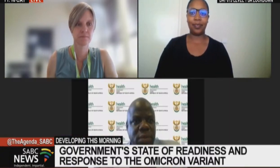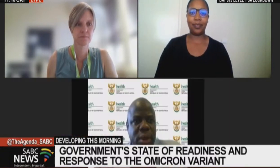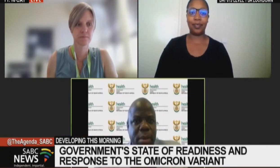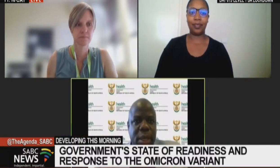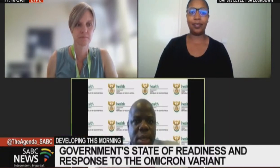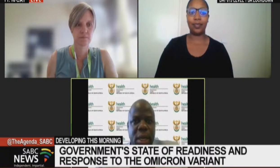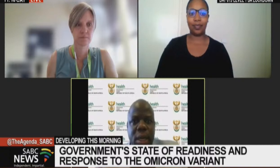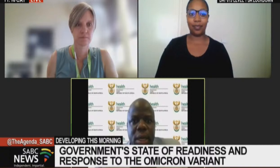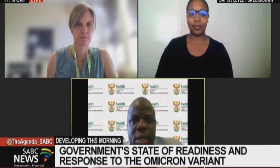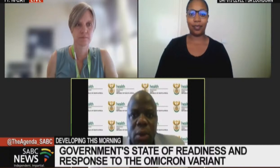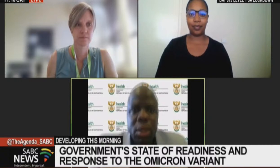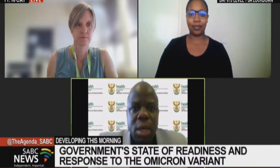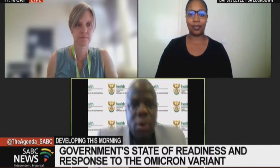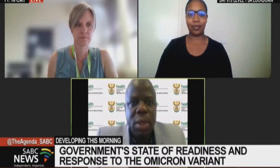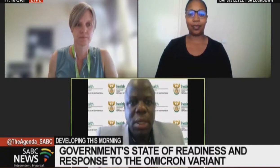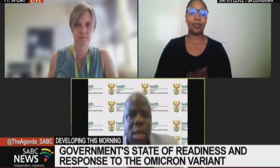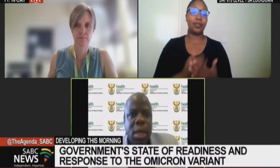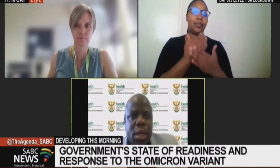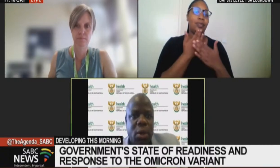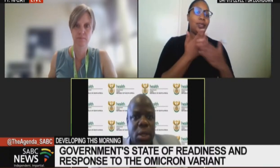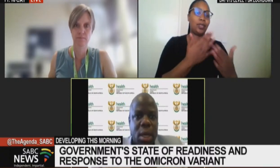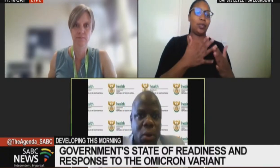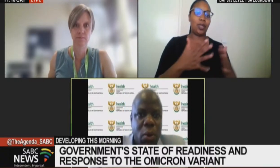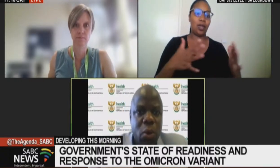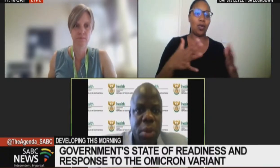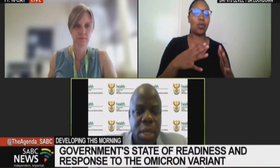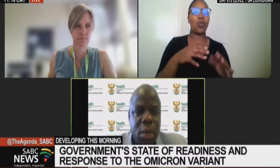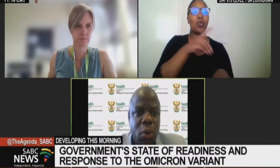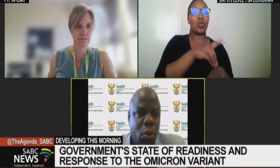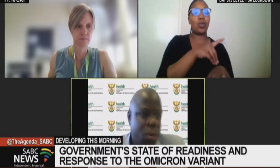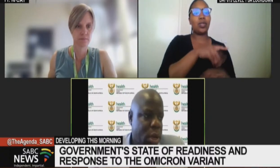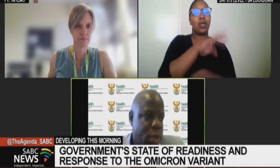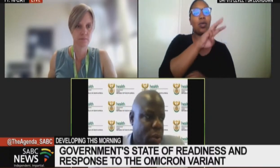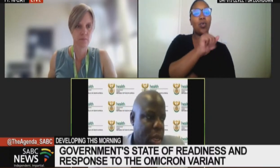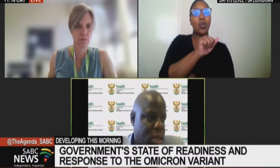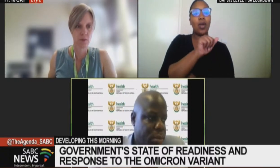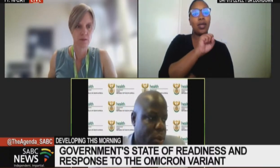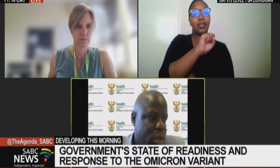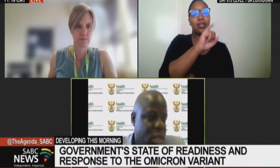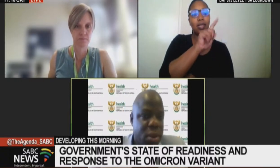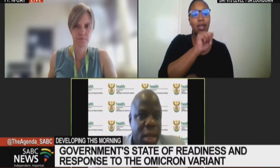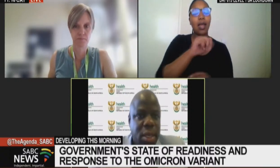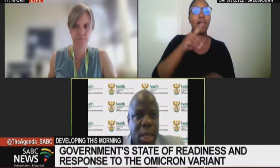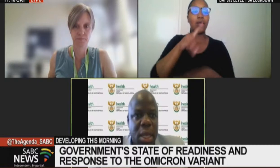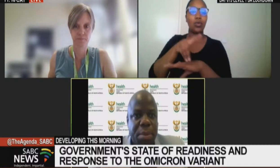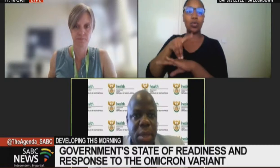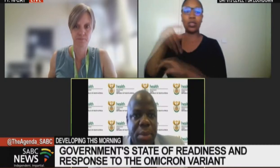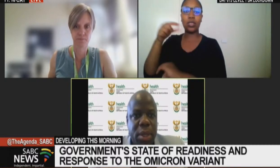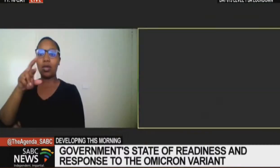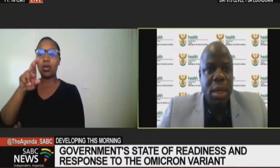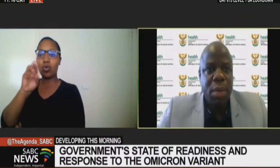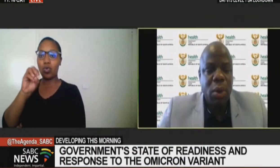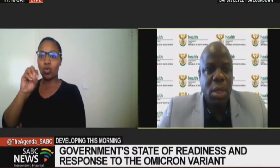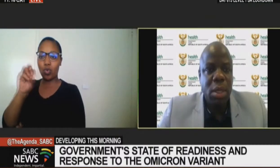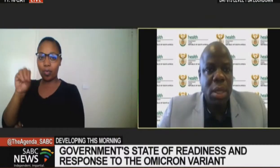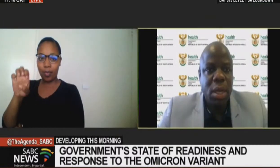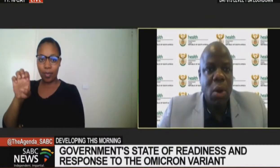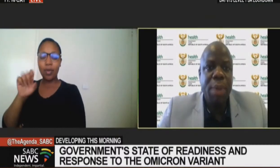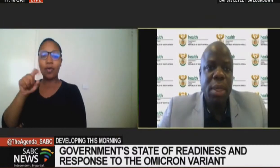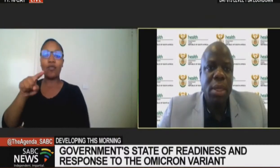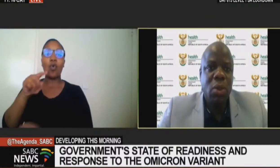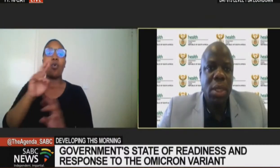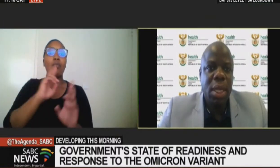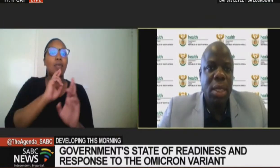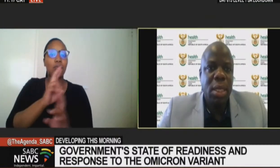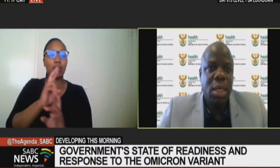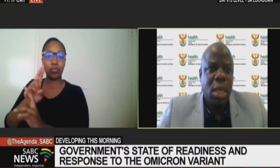Thanks very much, Dr. Wasila and Dr. Michelle Groom, for that input as far as the epidemiological report is or update